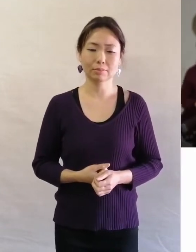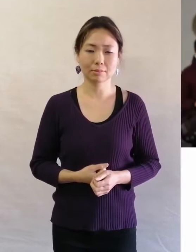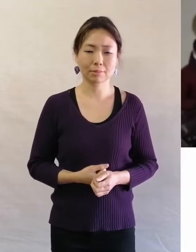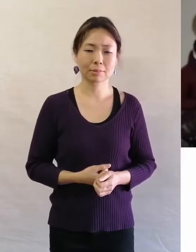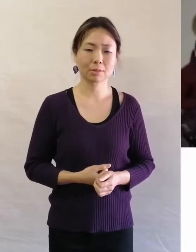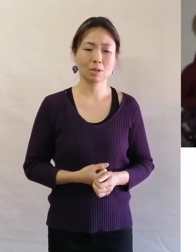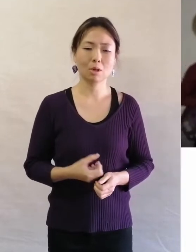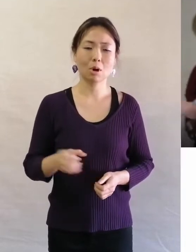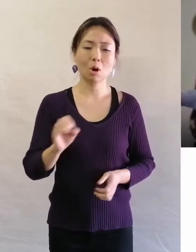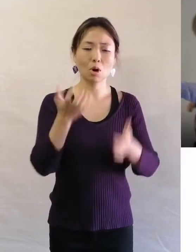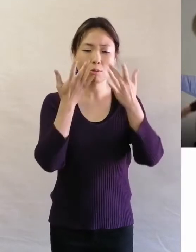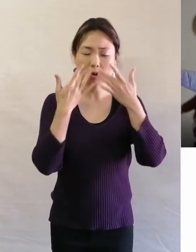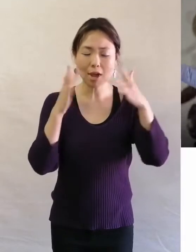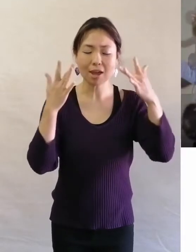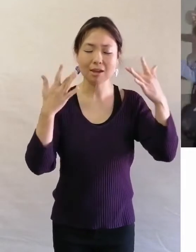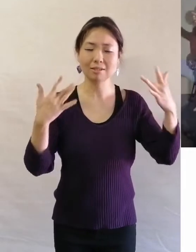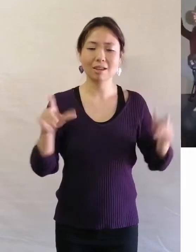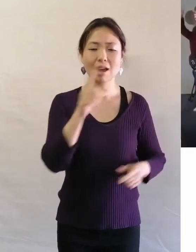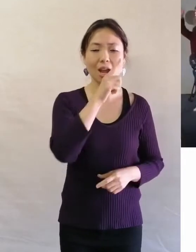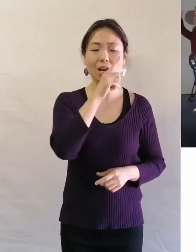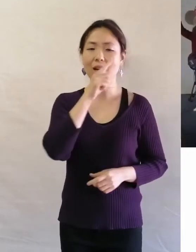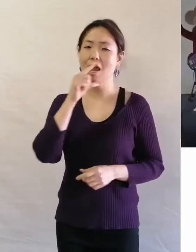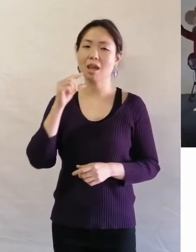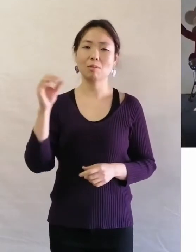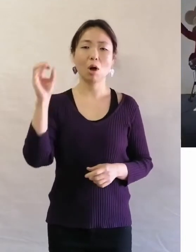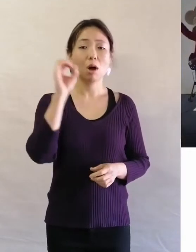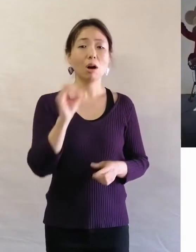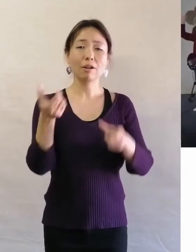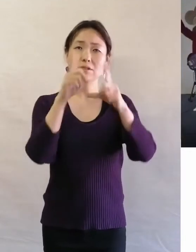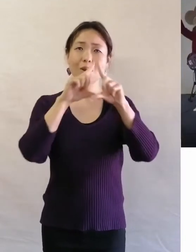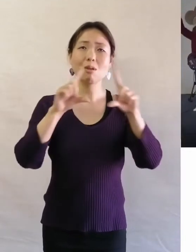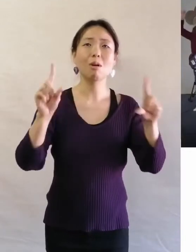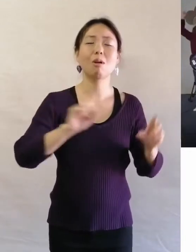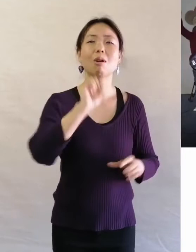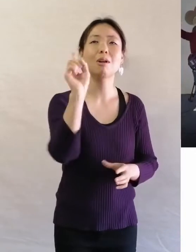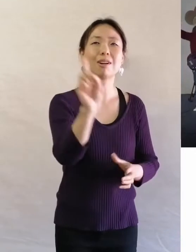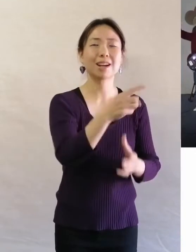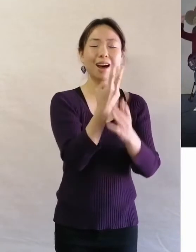Of